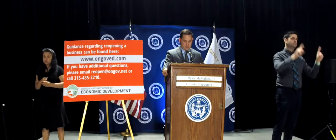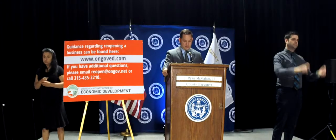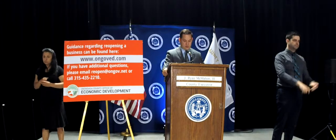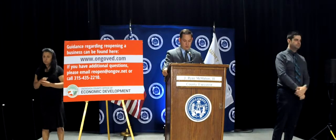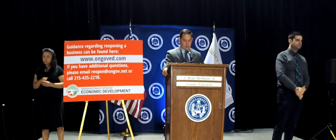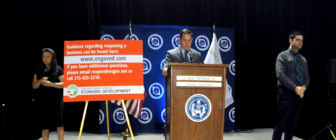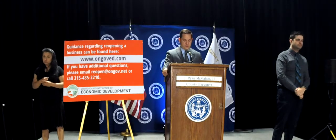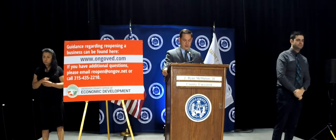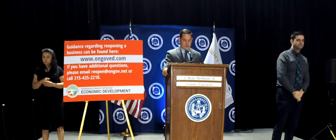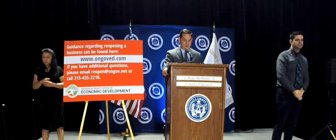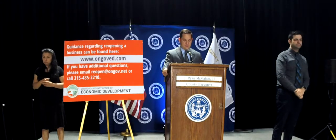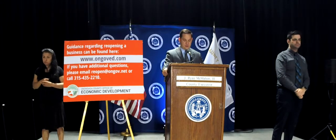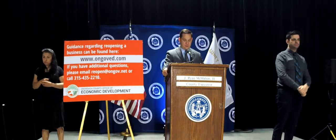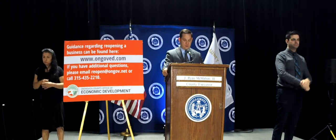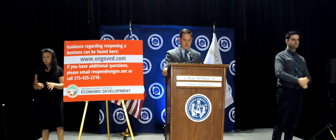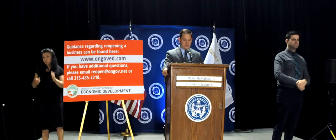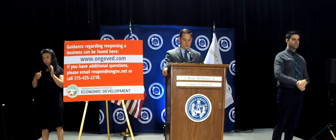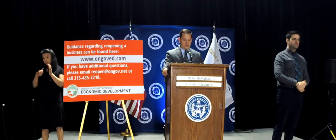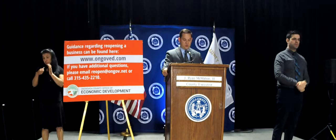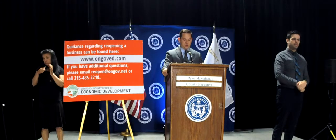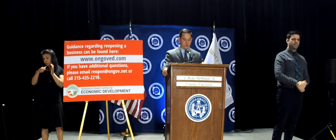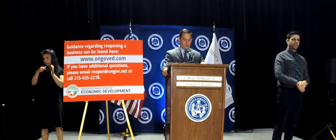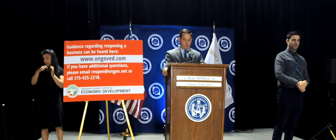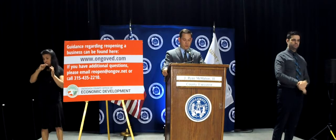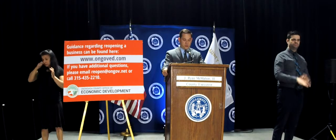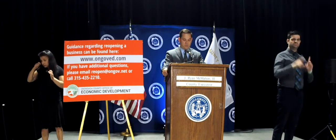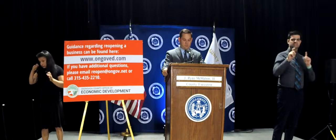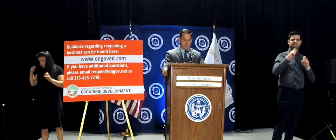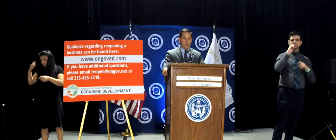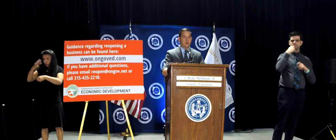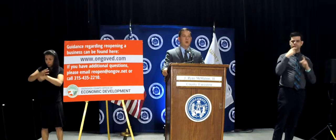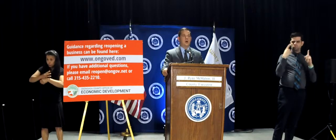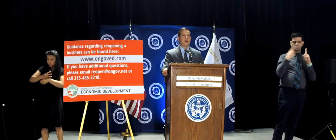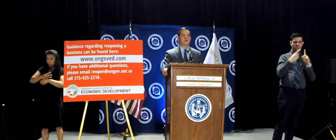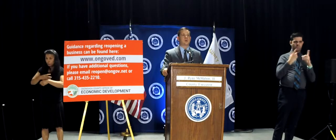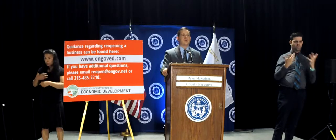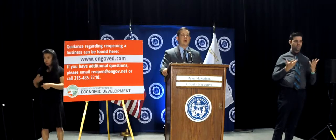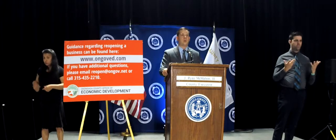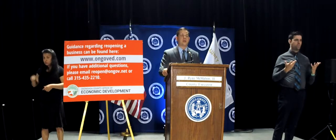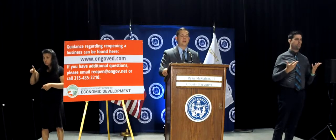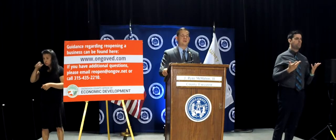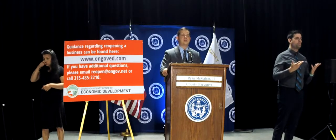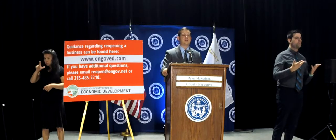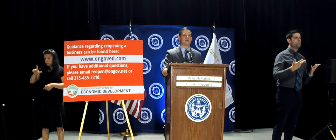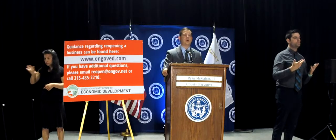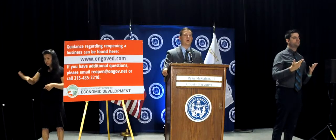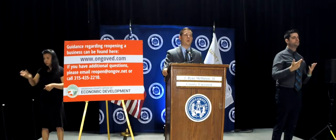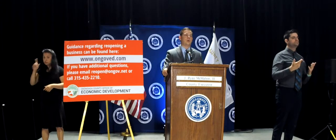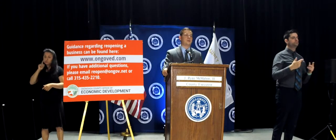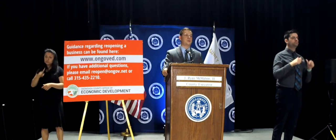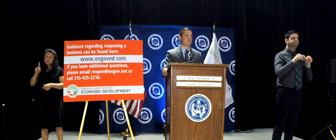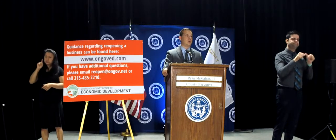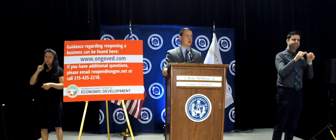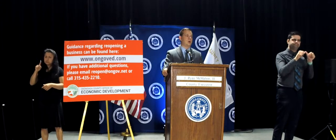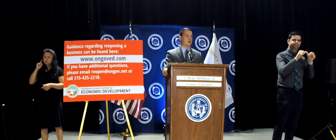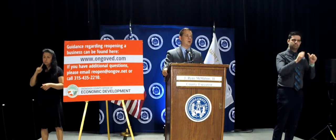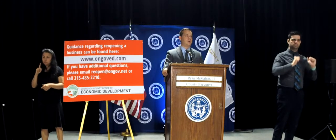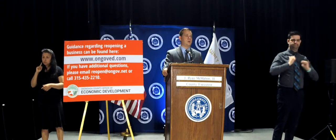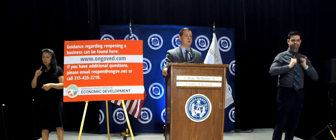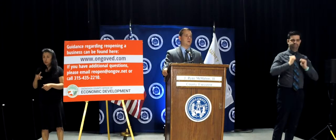our testing goals, again, this is infrastructure we've built up so that we can continue to go